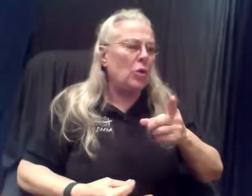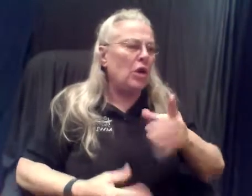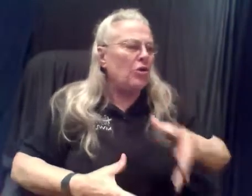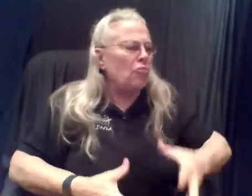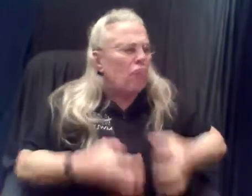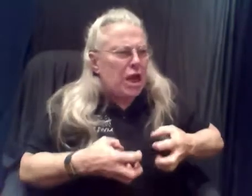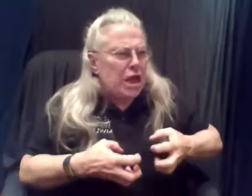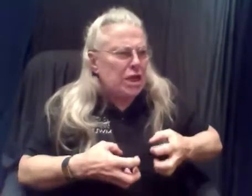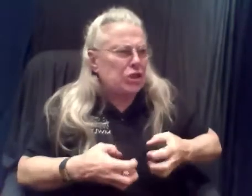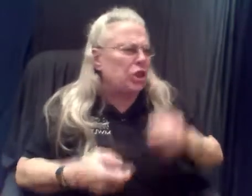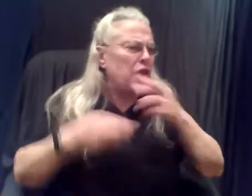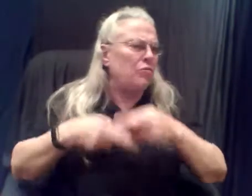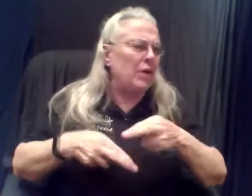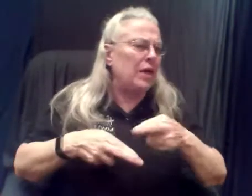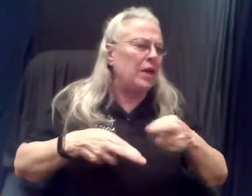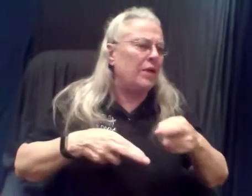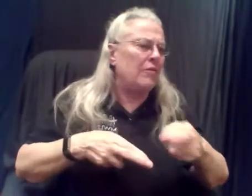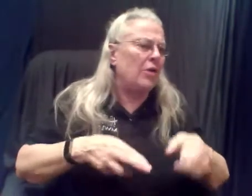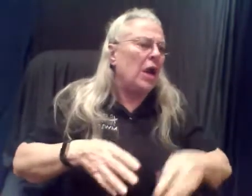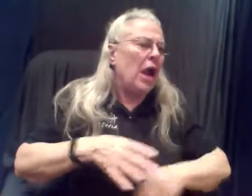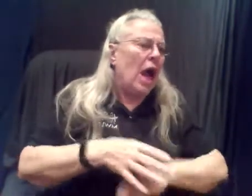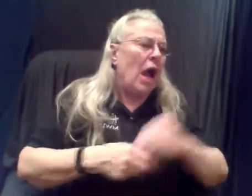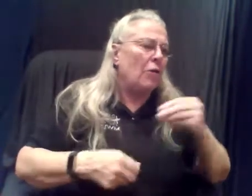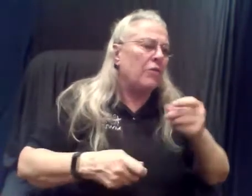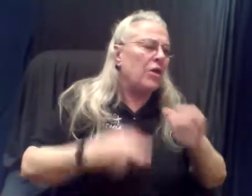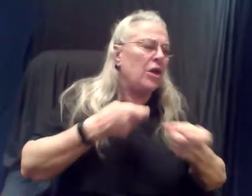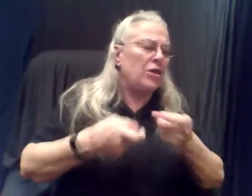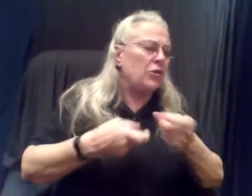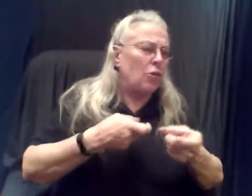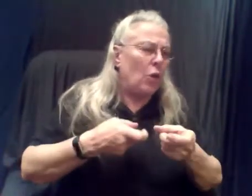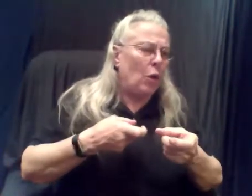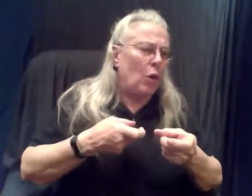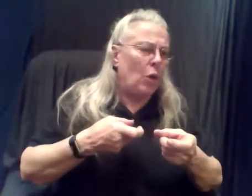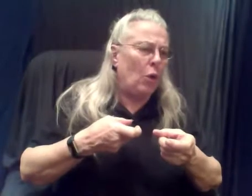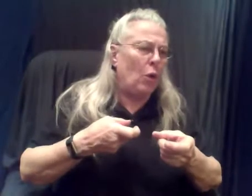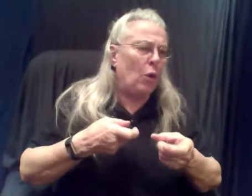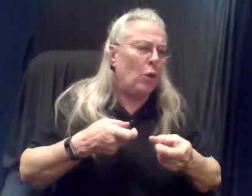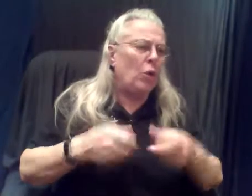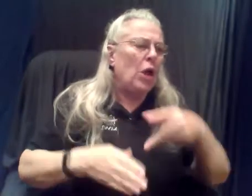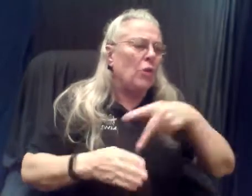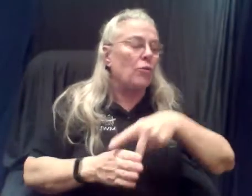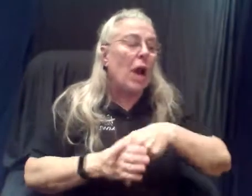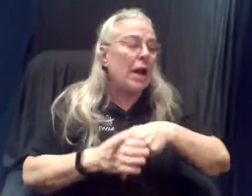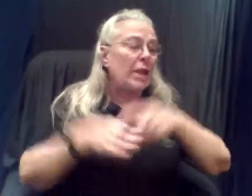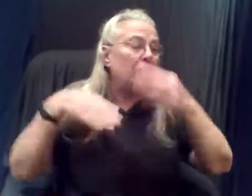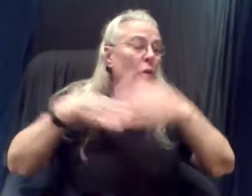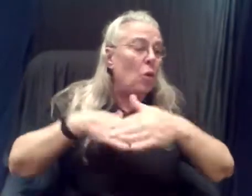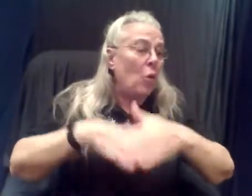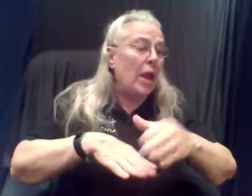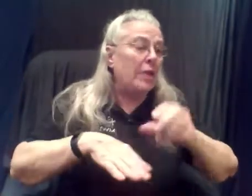the raging river out of control, riding the waves of